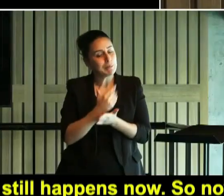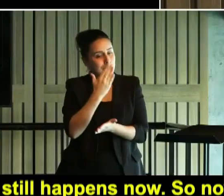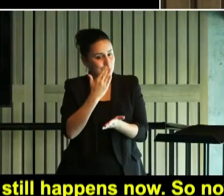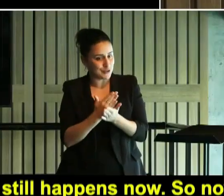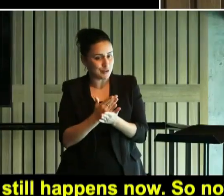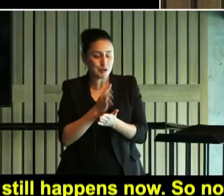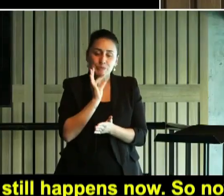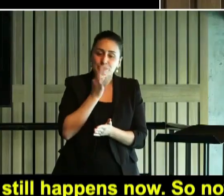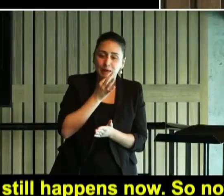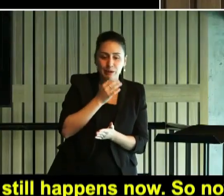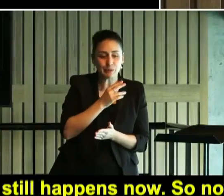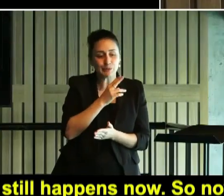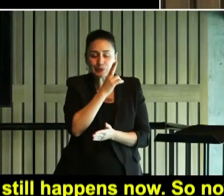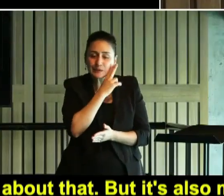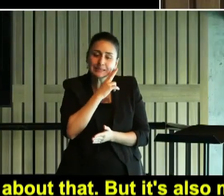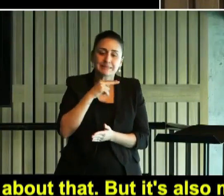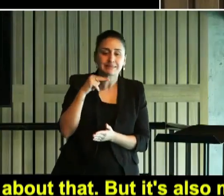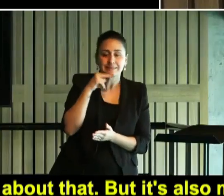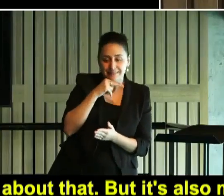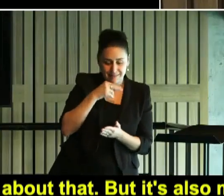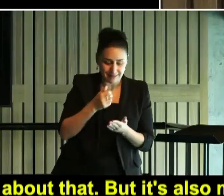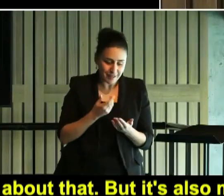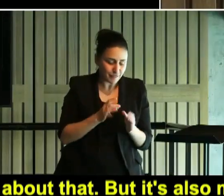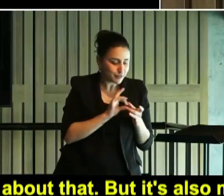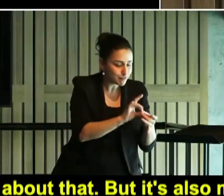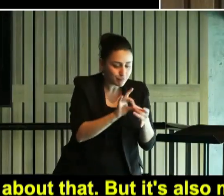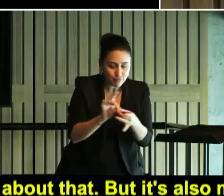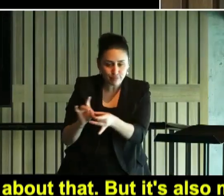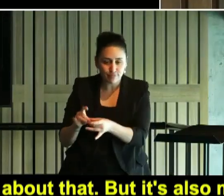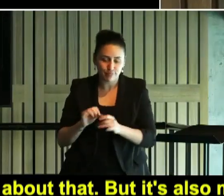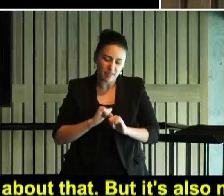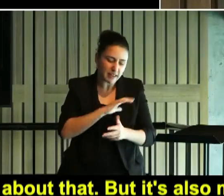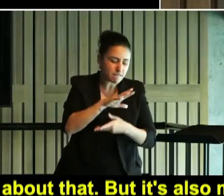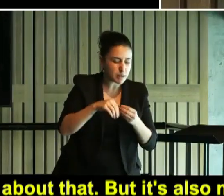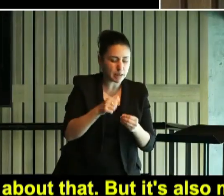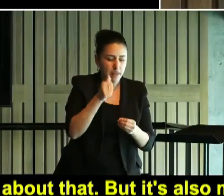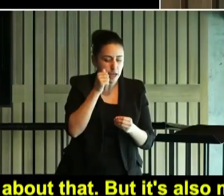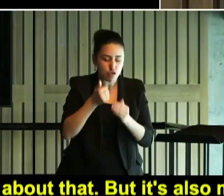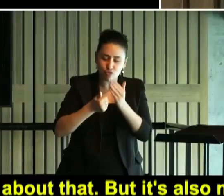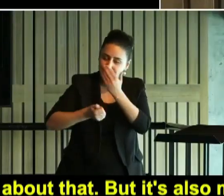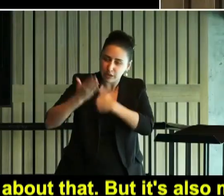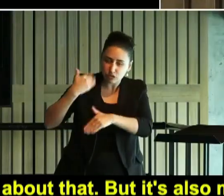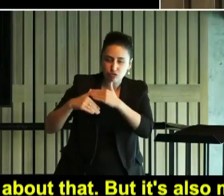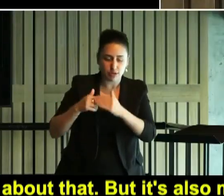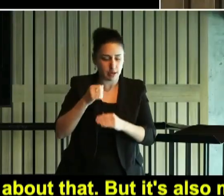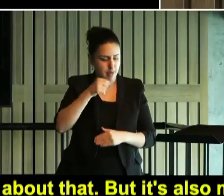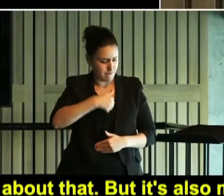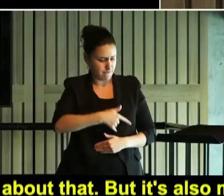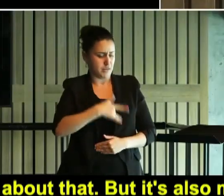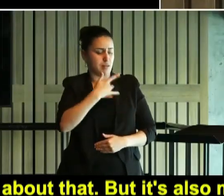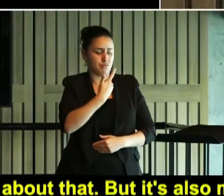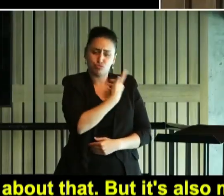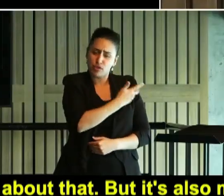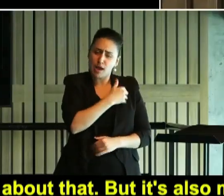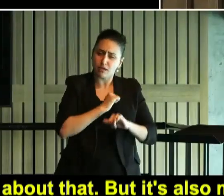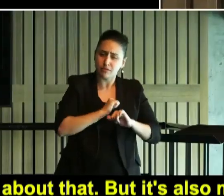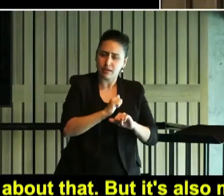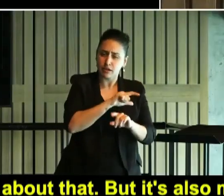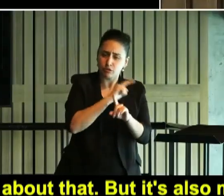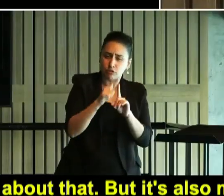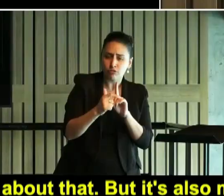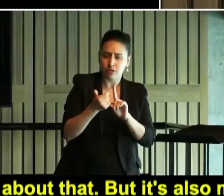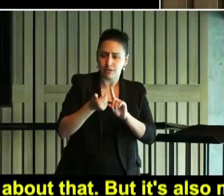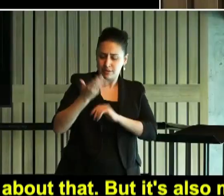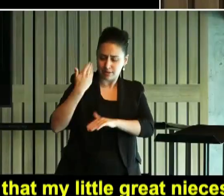my little great nieces and nephews have their connection to culture and their family, and they know where they're from, and they're proud of where they're from, and can